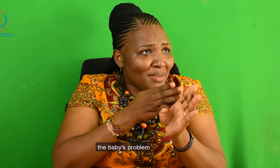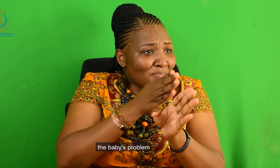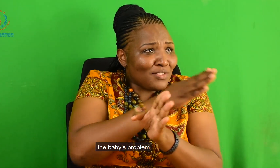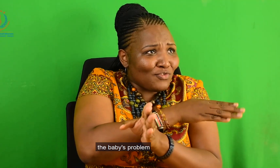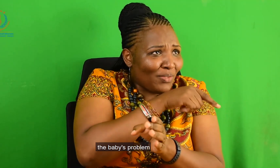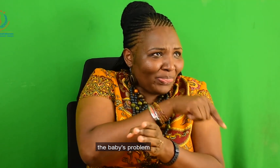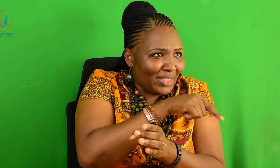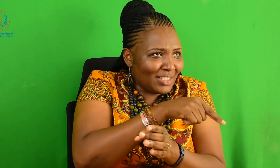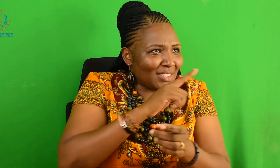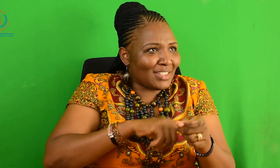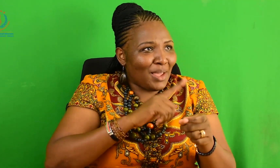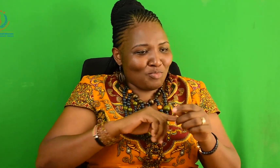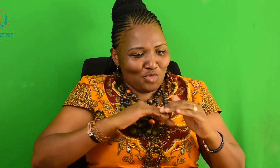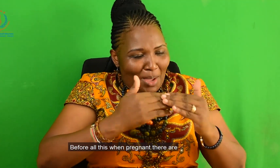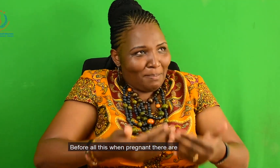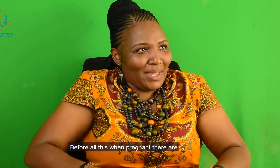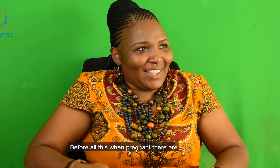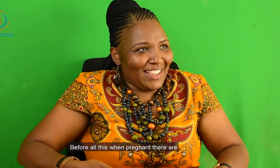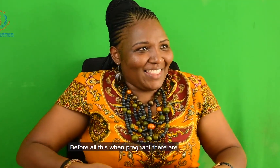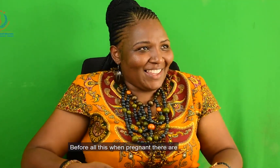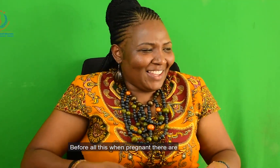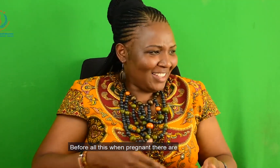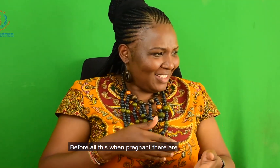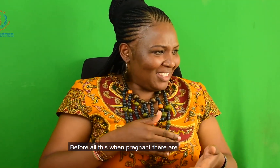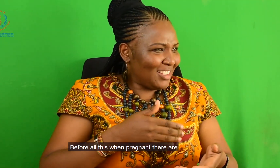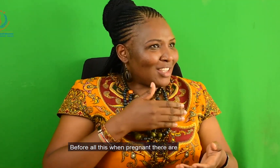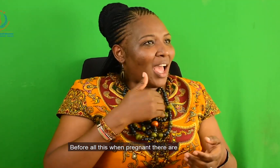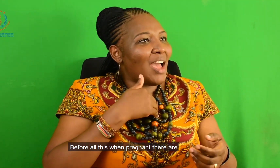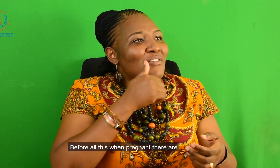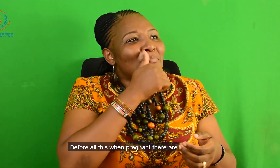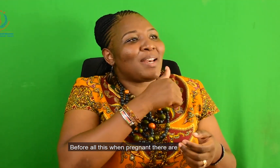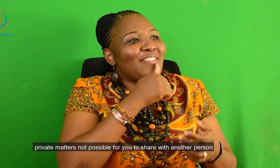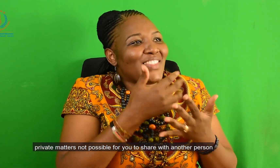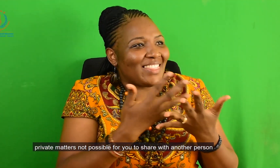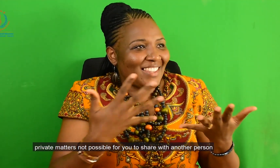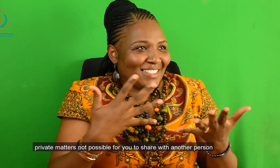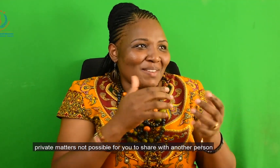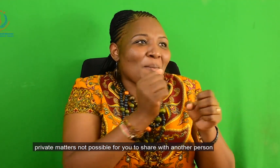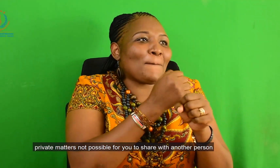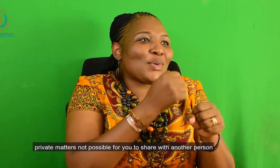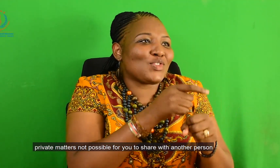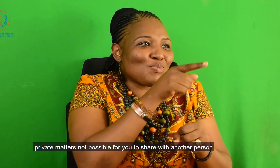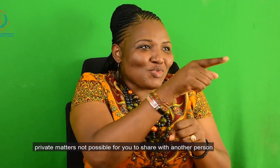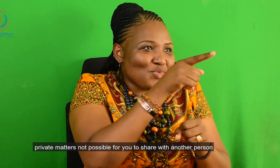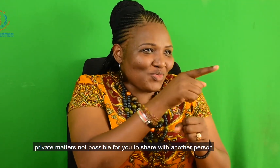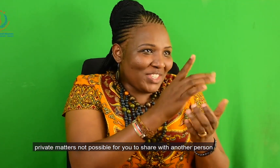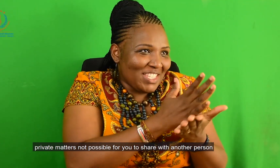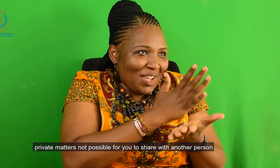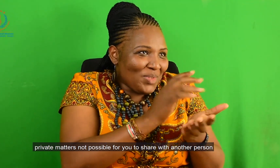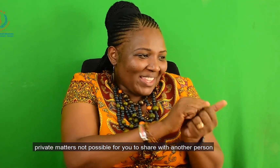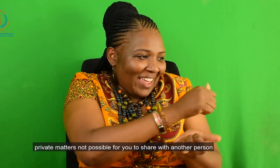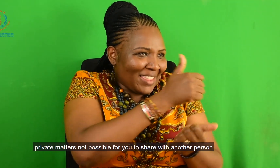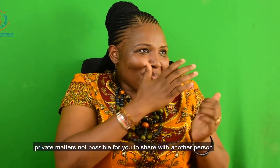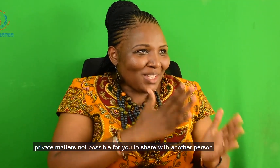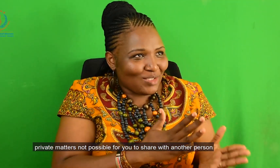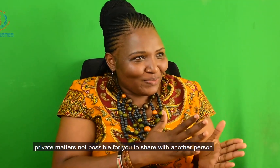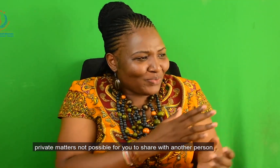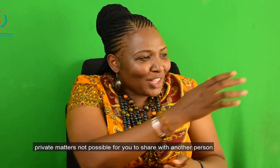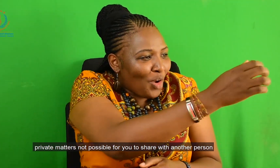problem. Before all this, when you're pregnant, there are private matters not possible for you to share with another